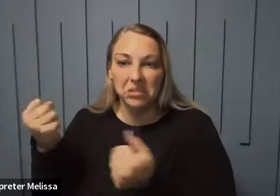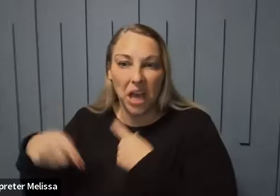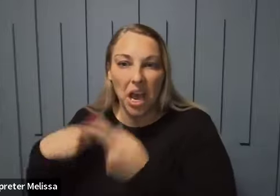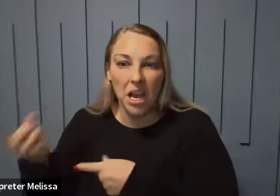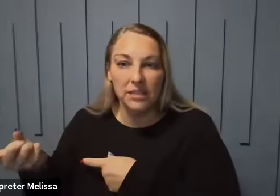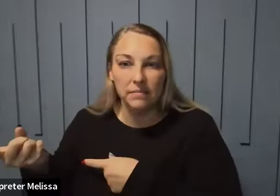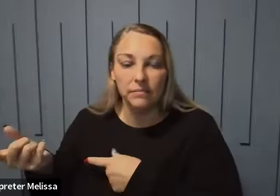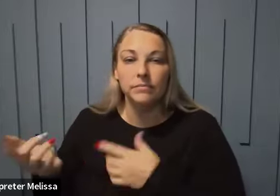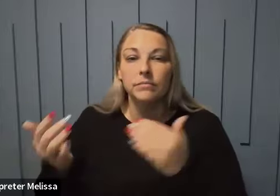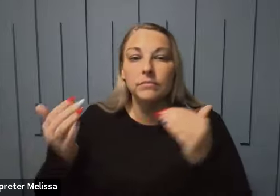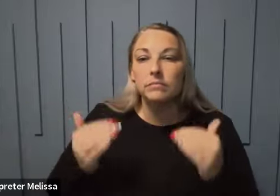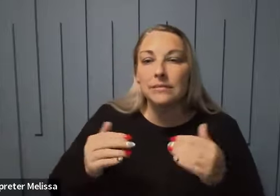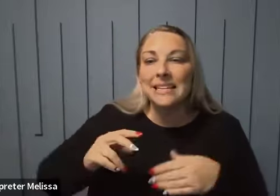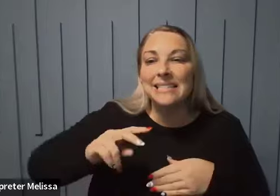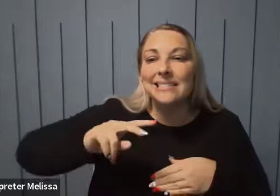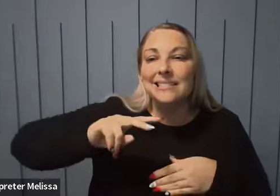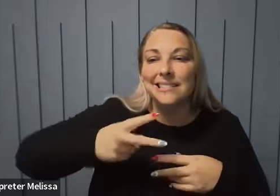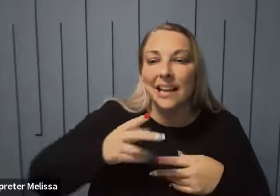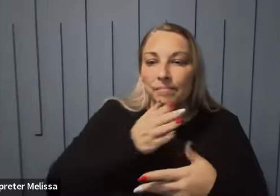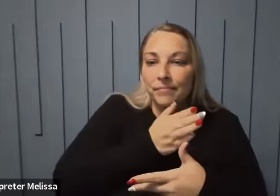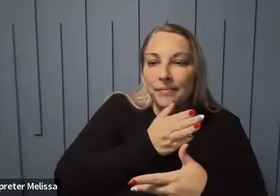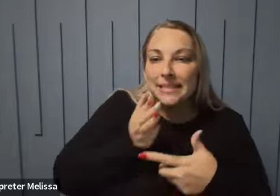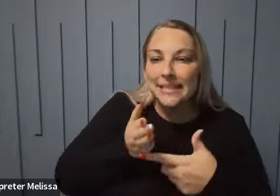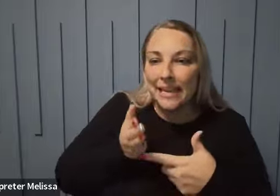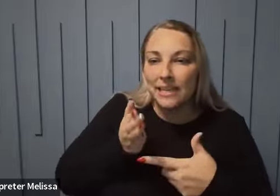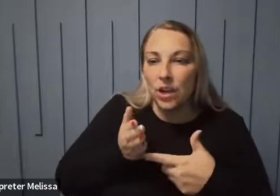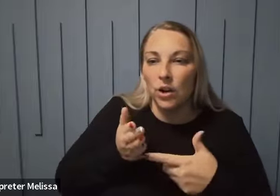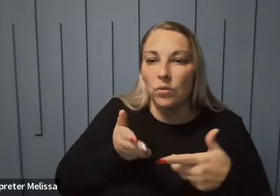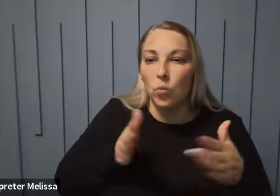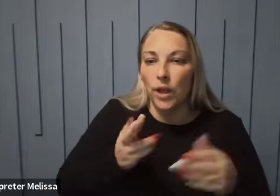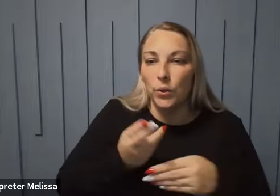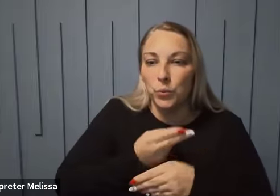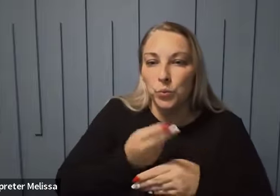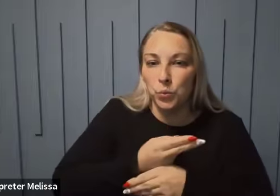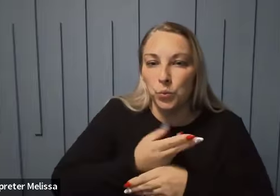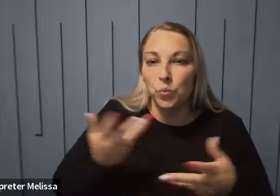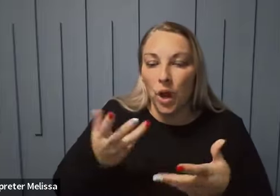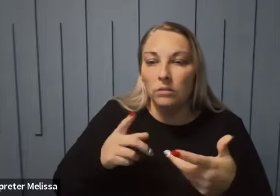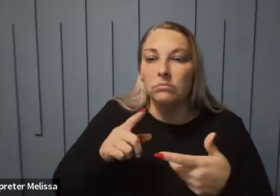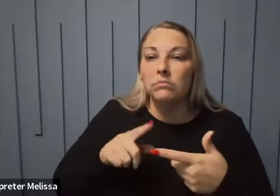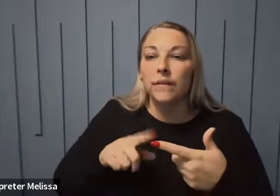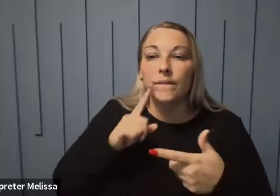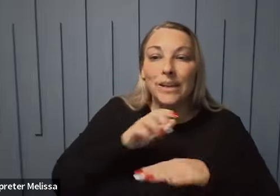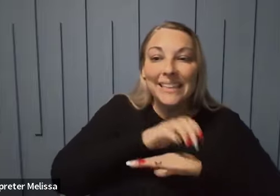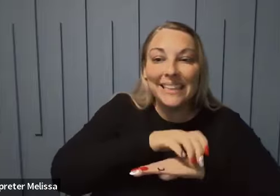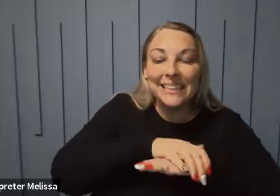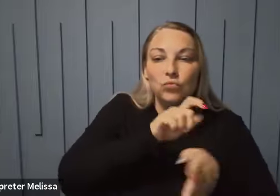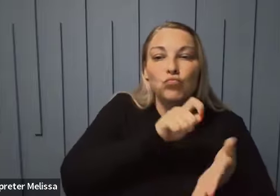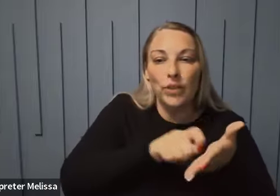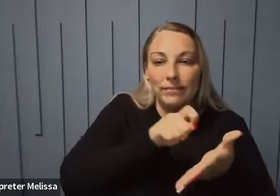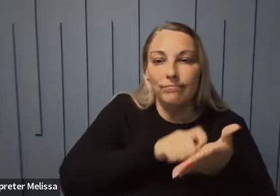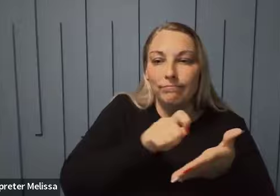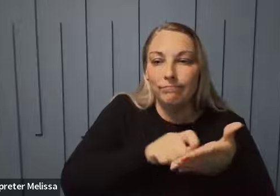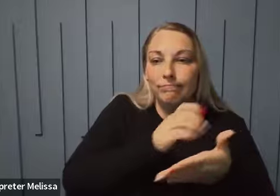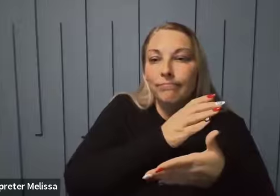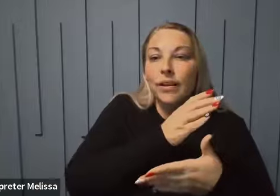Then we want to transition to the secondary forms of language. So for English, the secondary form is written